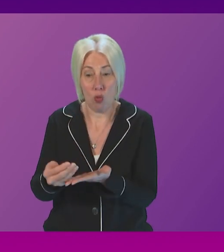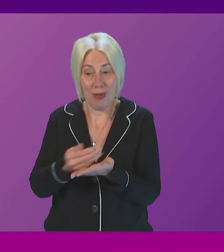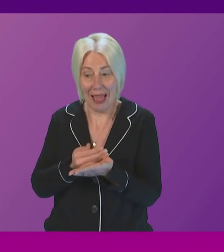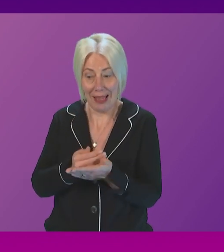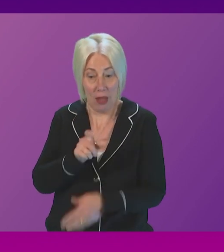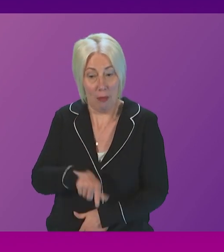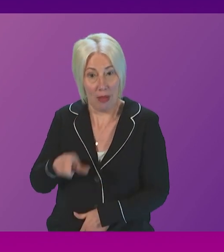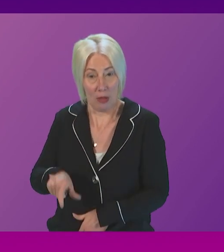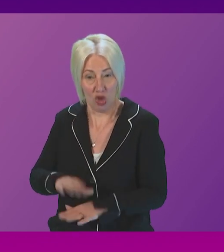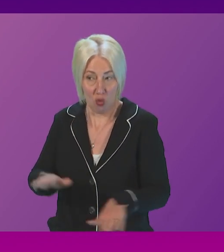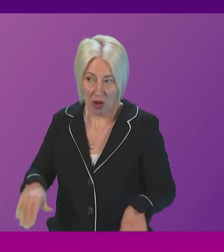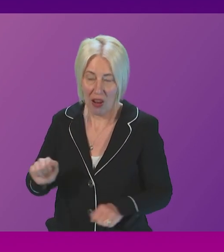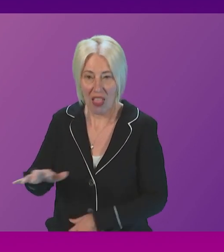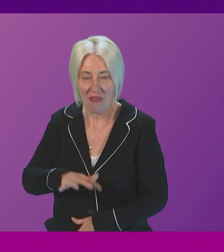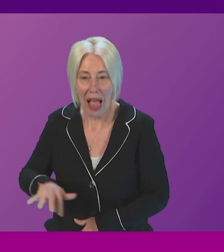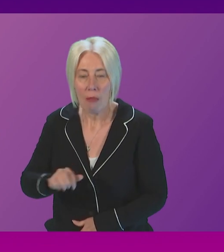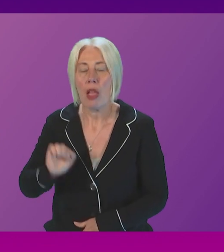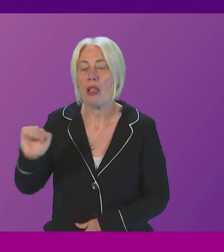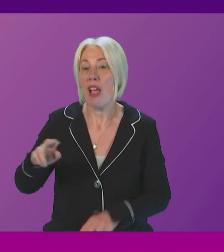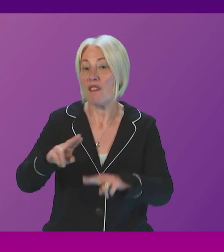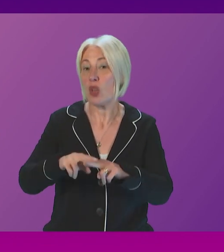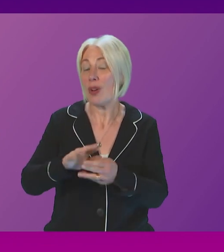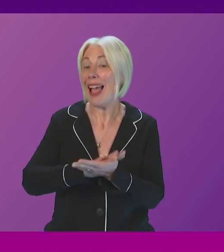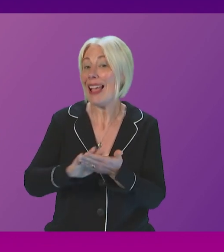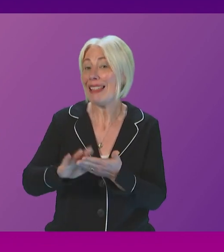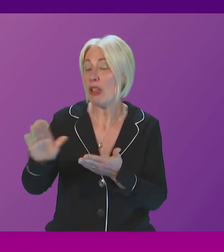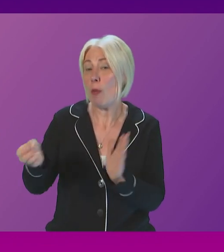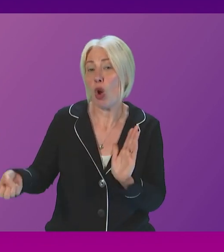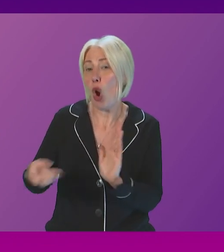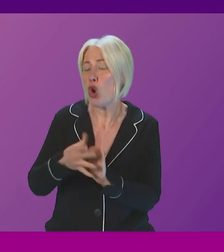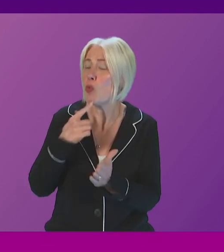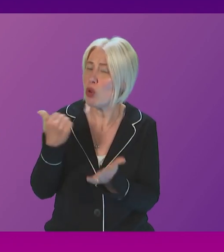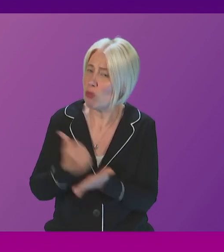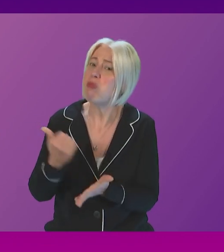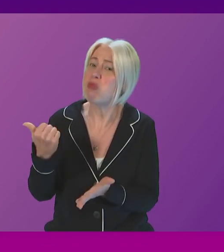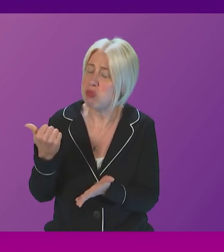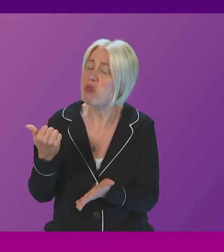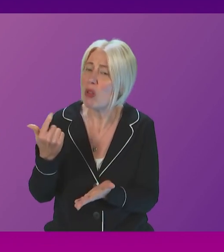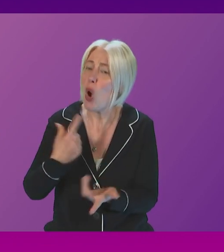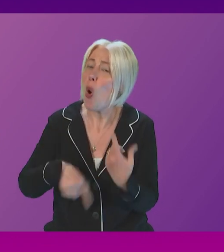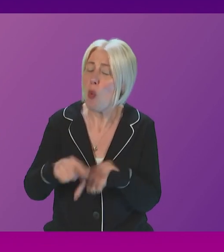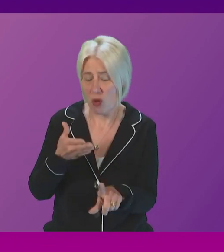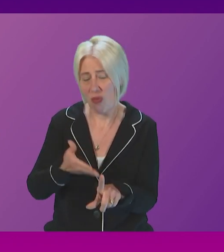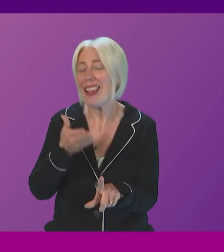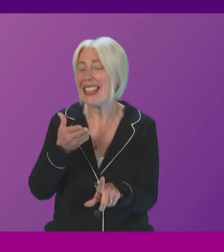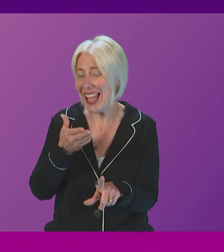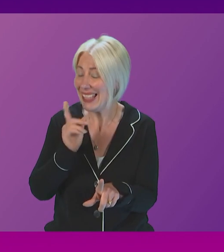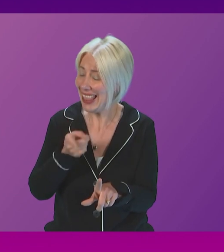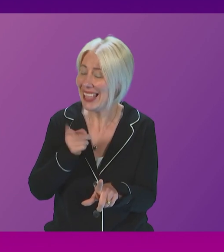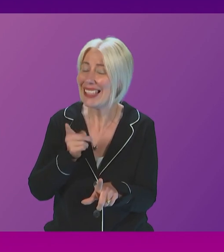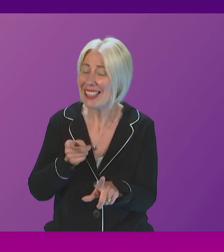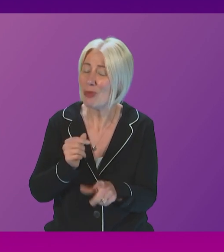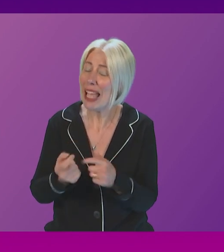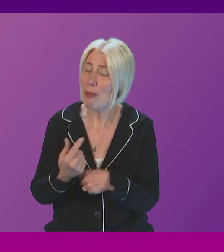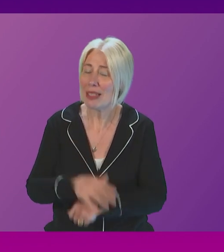and their families. And I think Fiona Hislop's contribution was excellent in the fact that we recognise that that is the case.